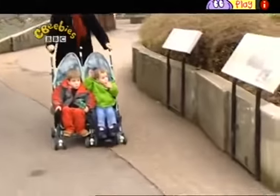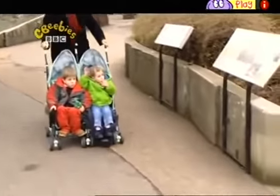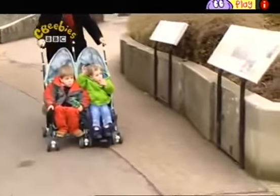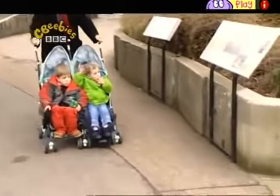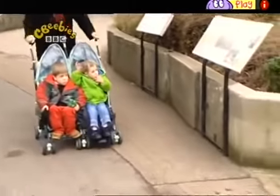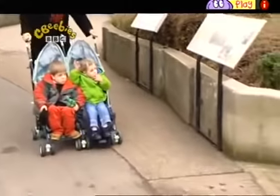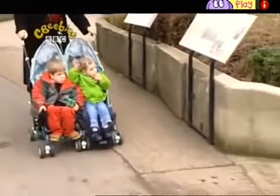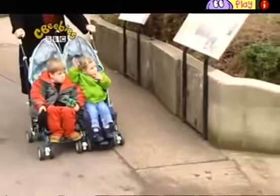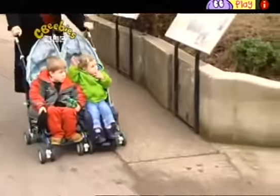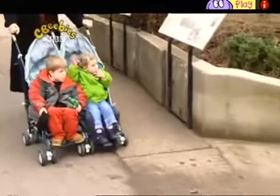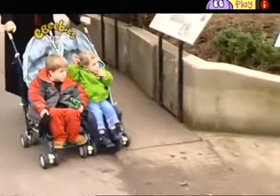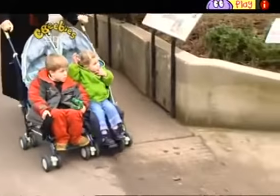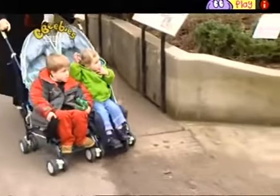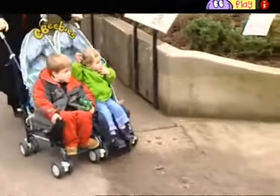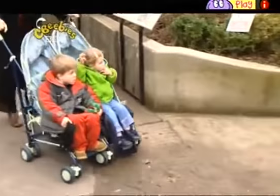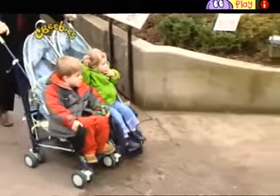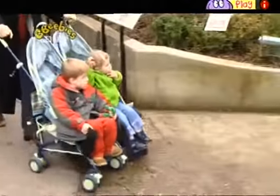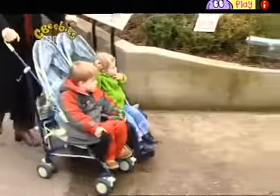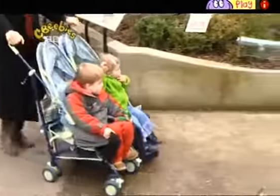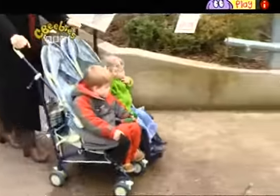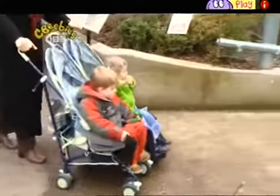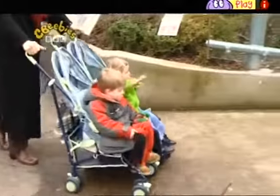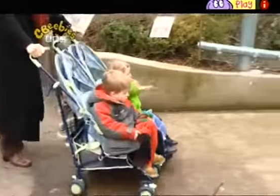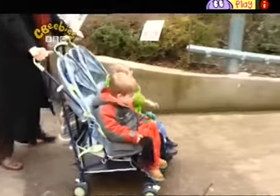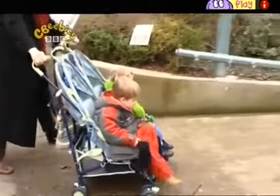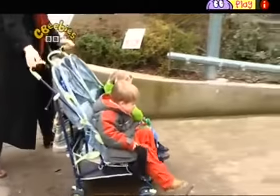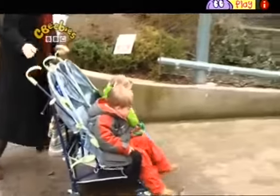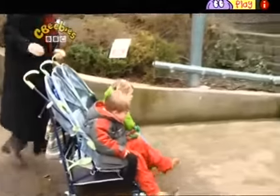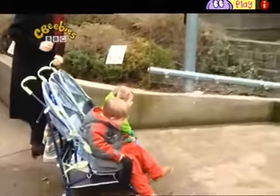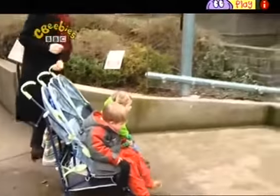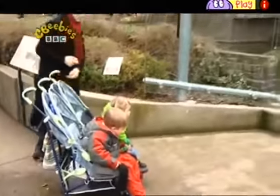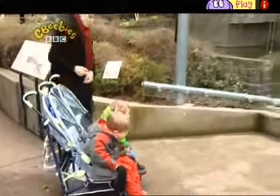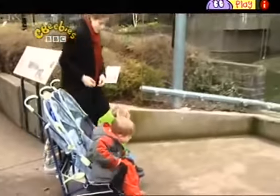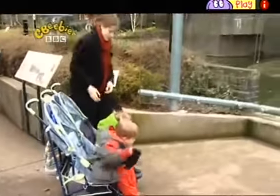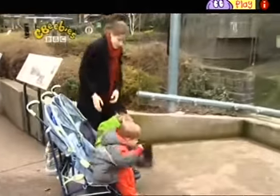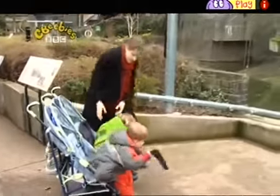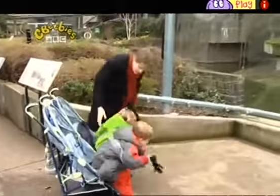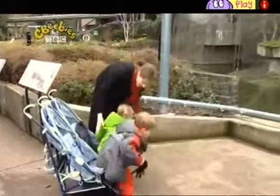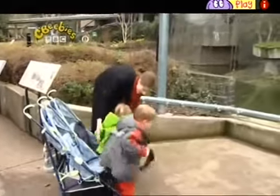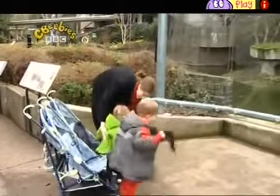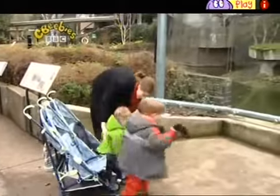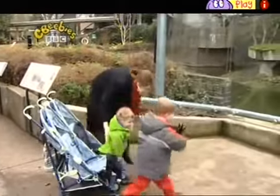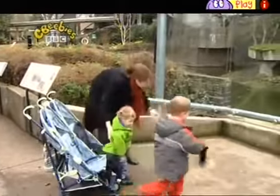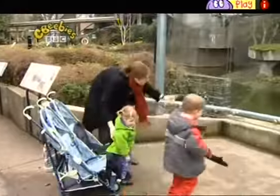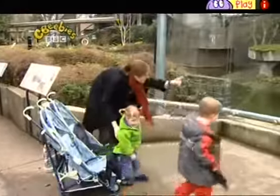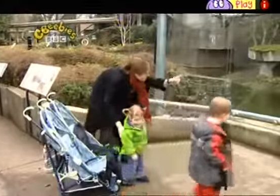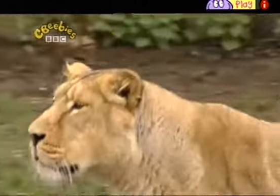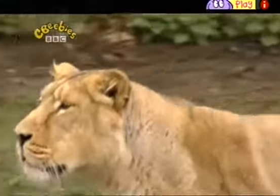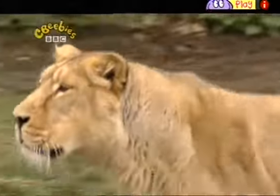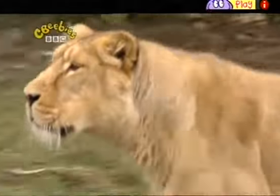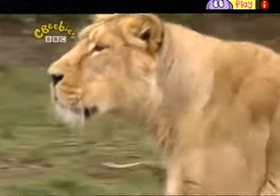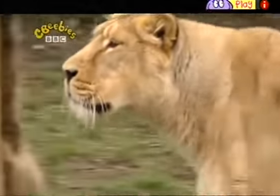My mum, baby Erica and me. To look at animals. Lots of animals. Now what's that I can see?